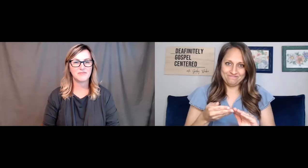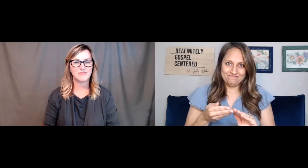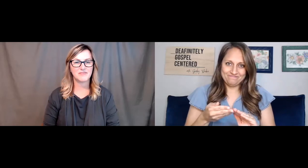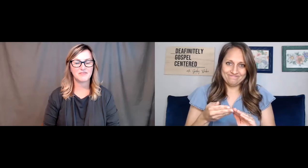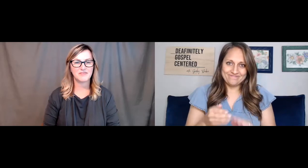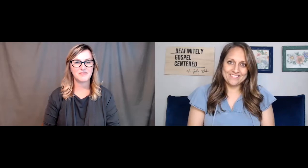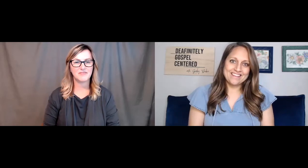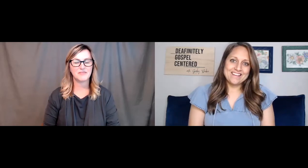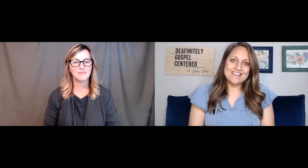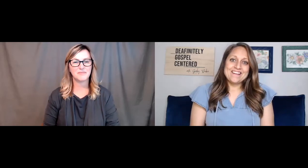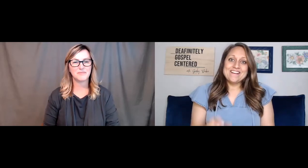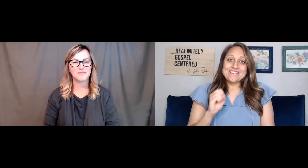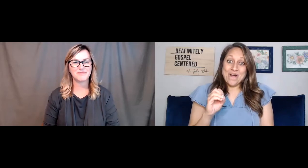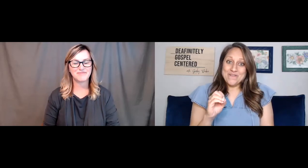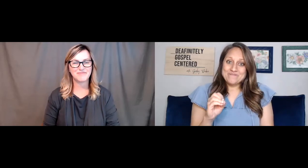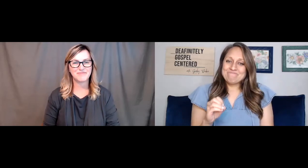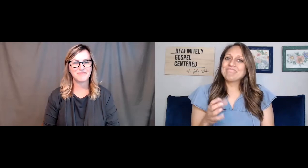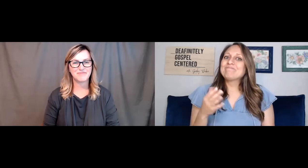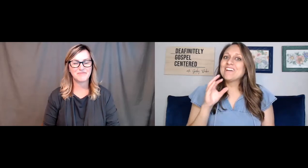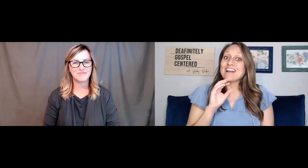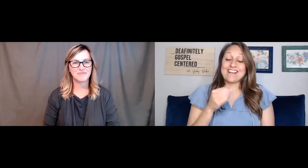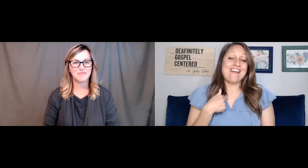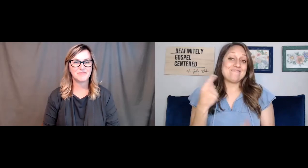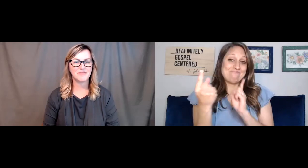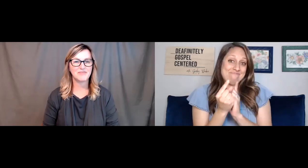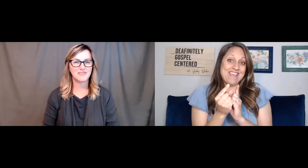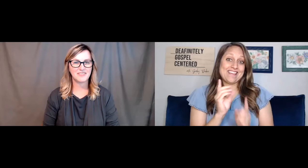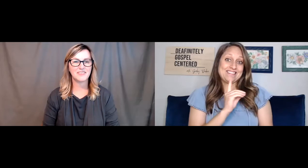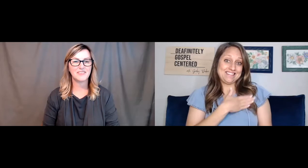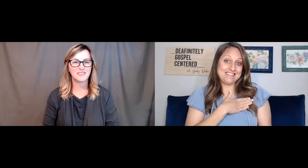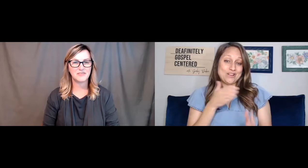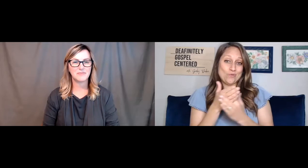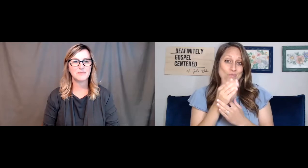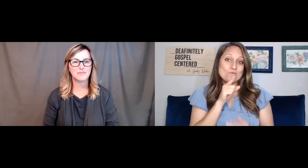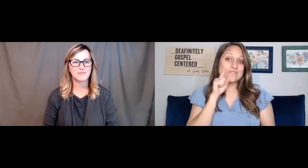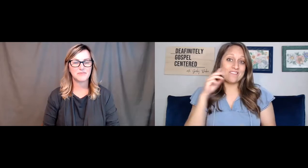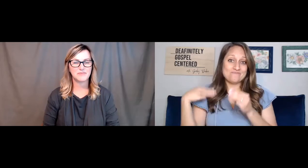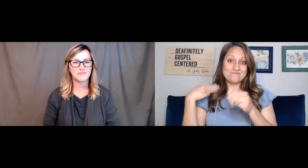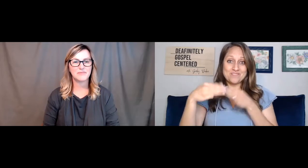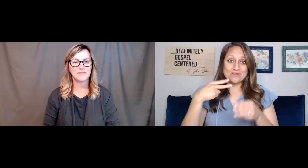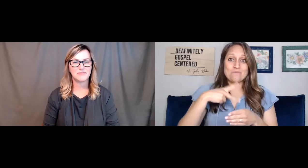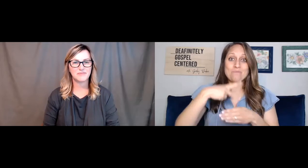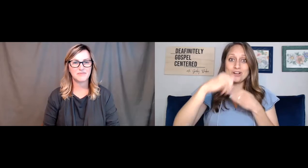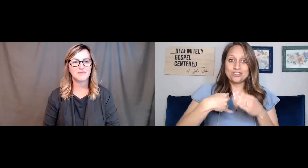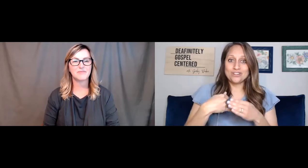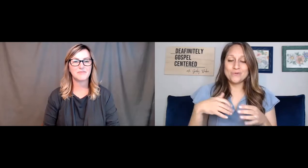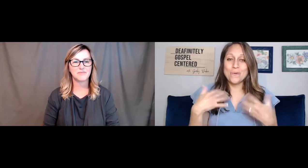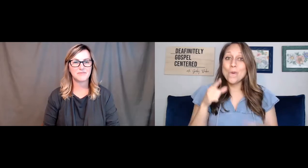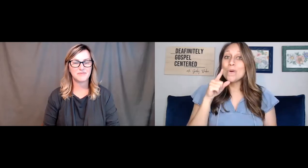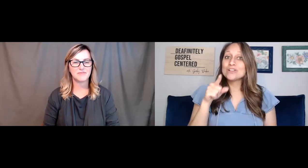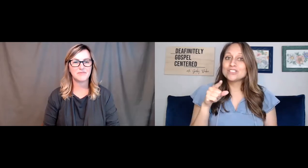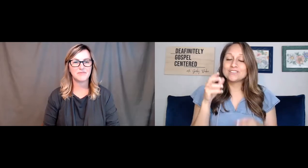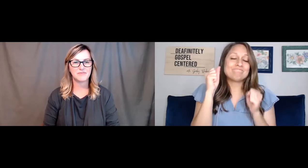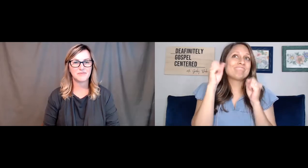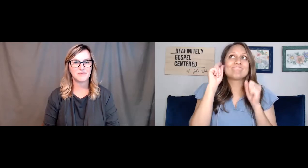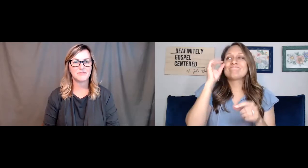So, just so excited about that. I met Dee through the organization Millennial Project.